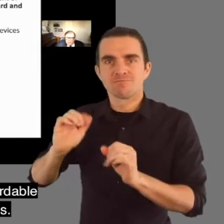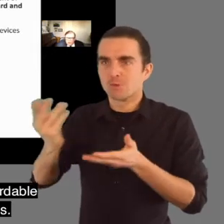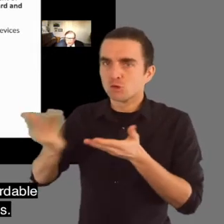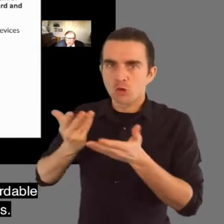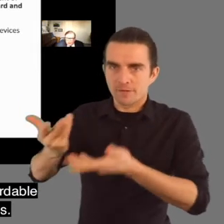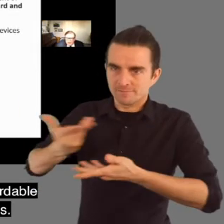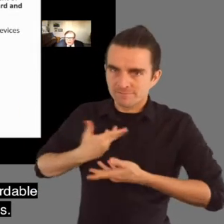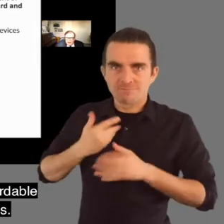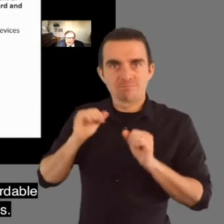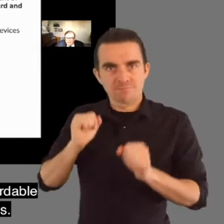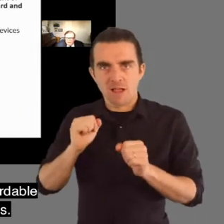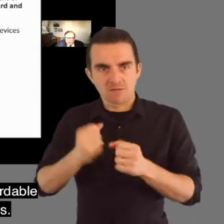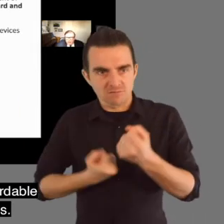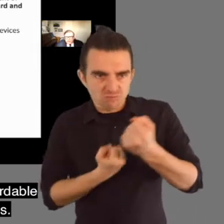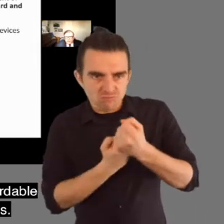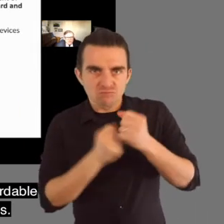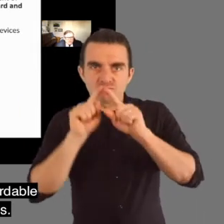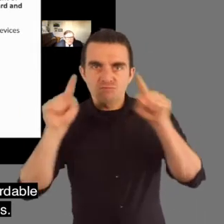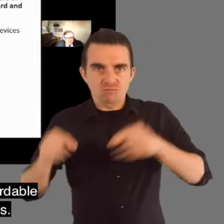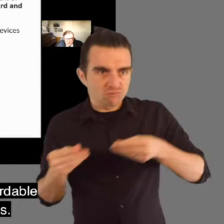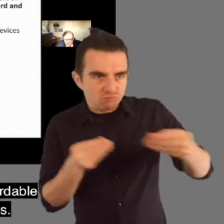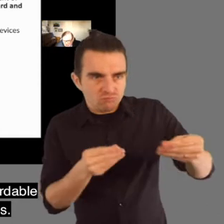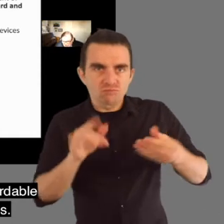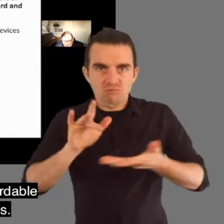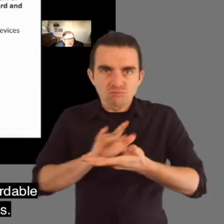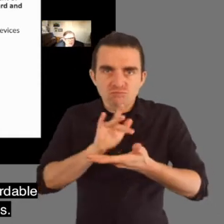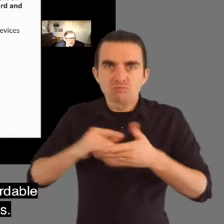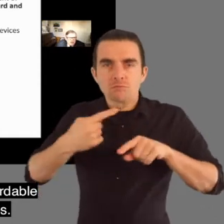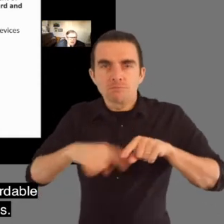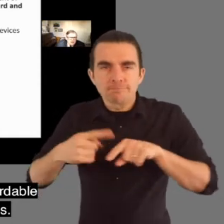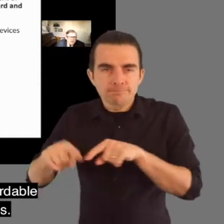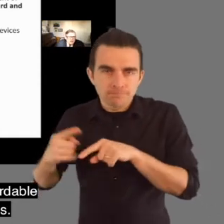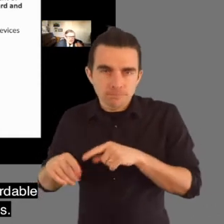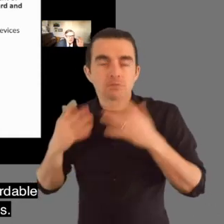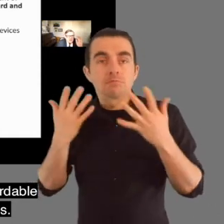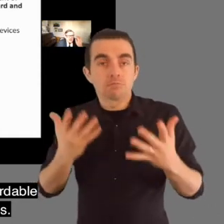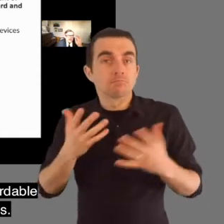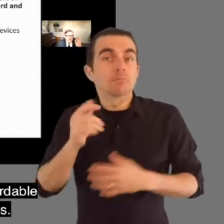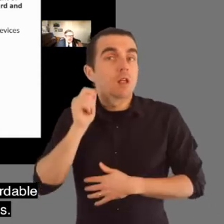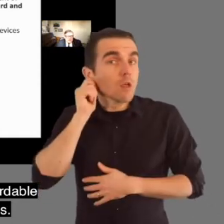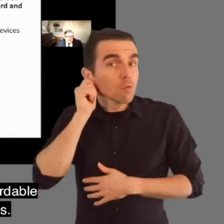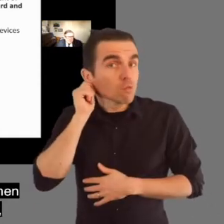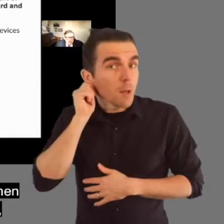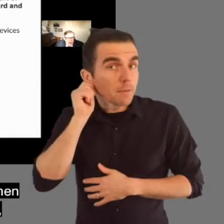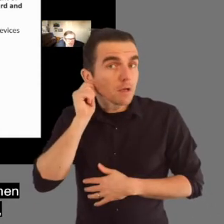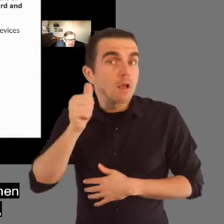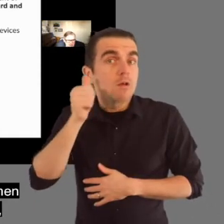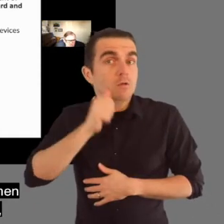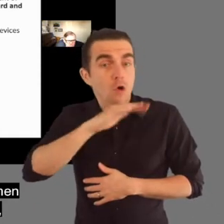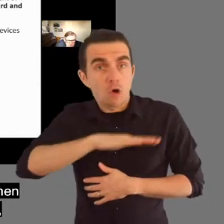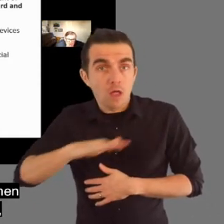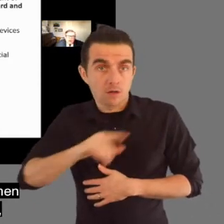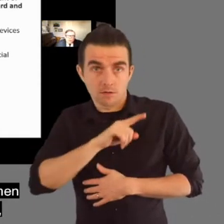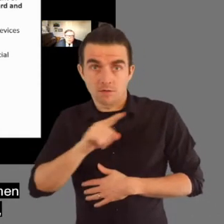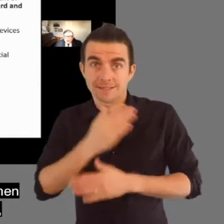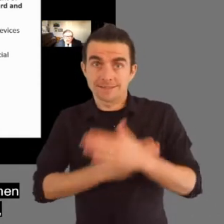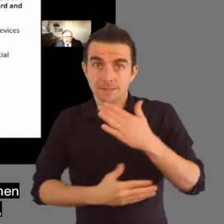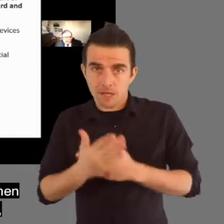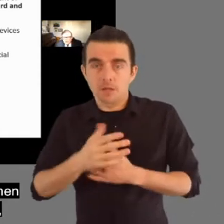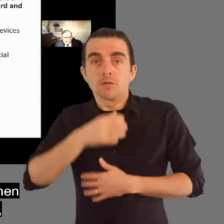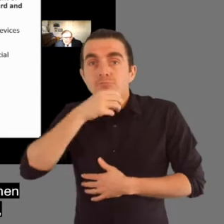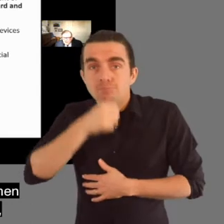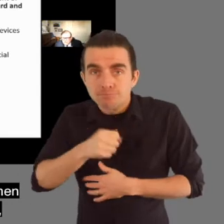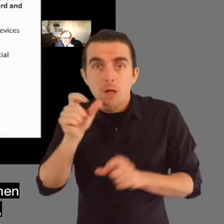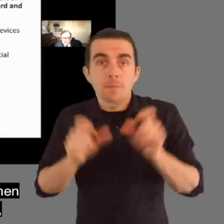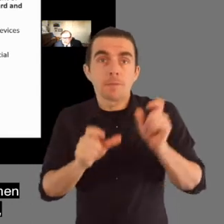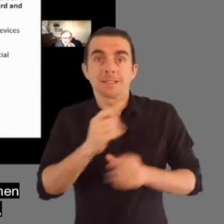to appropriate and affordable services and other devices, access by, in particular, women and